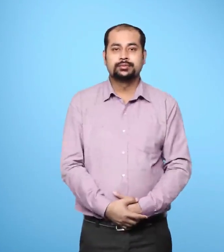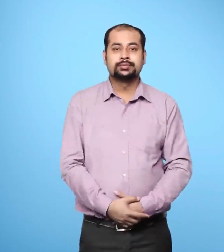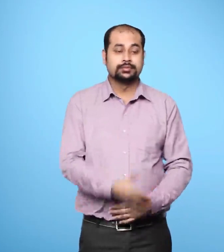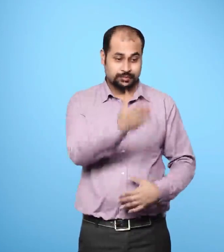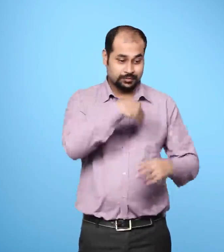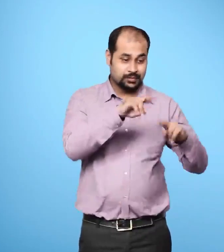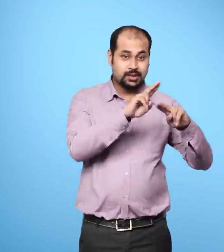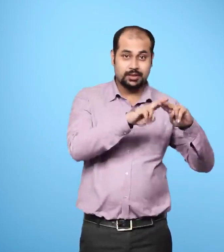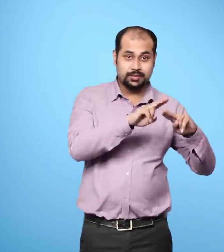Part F.